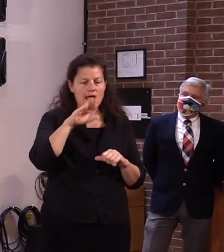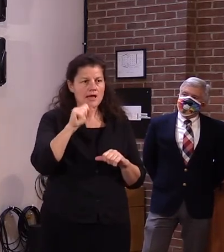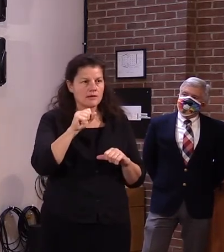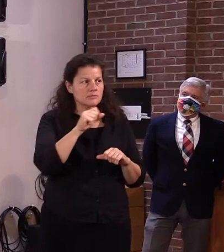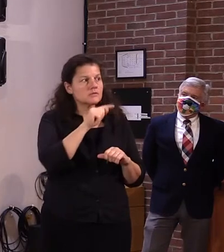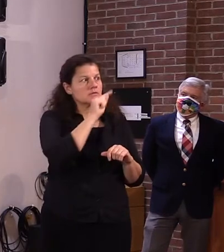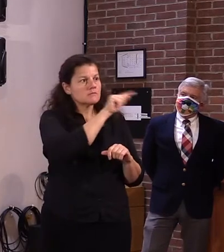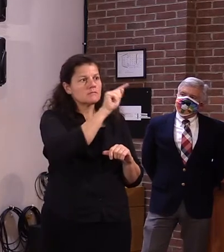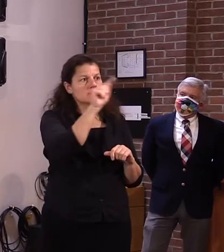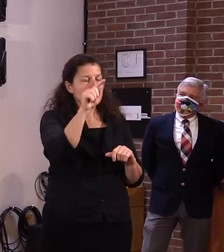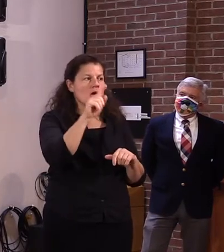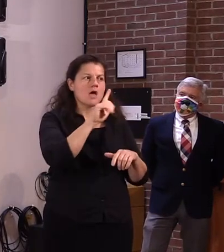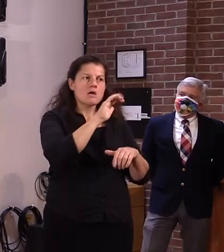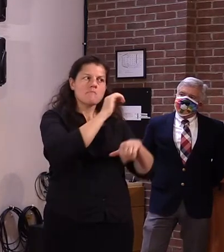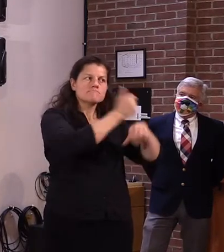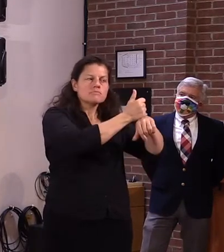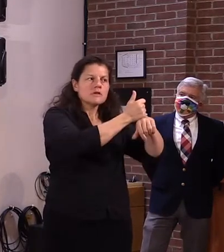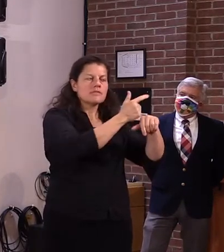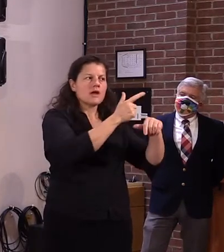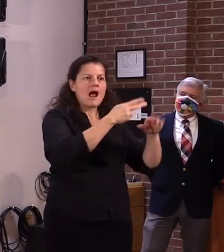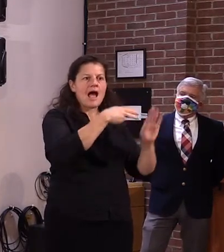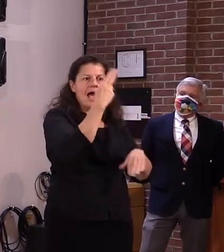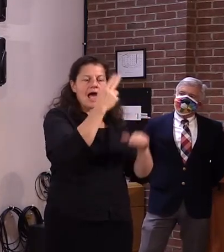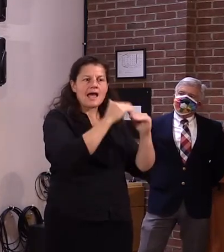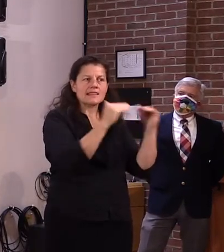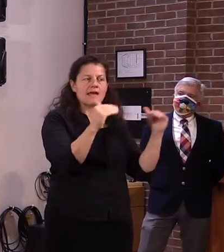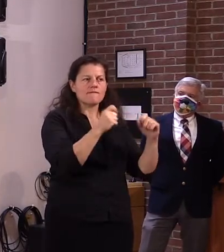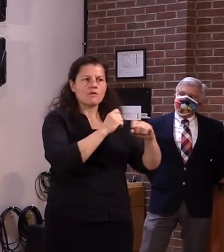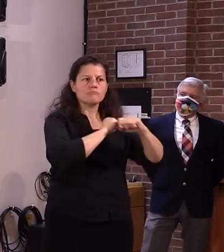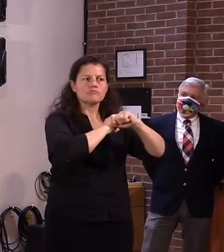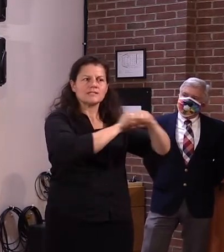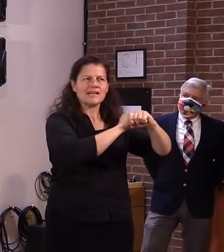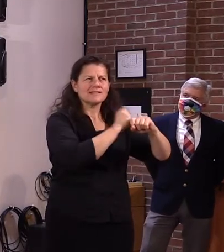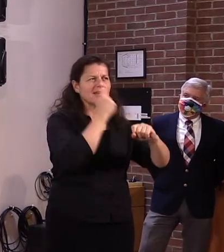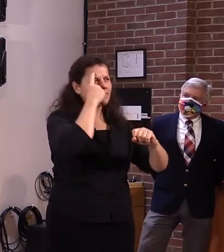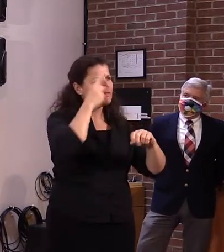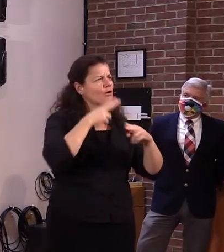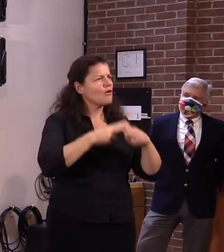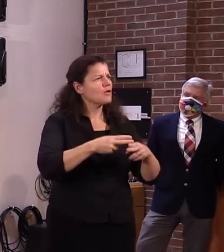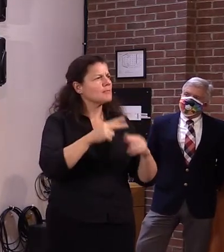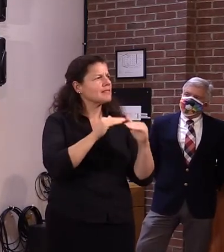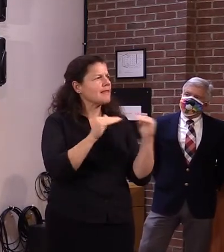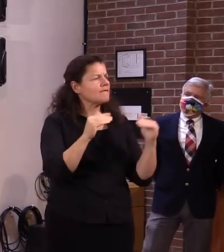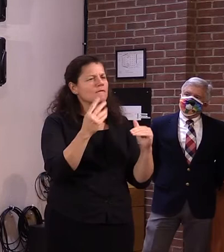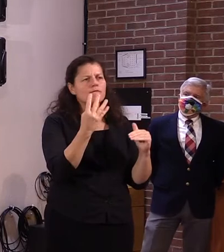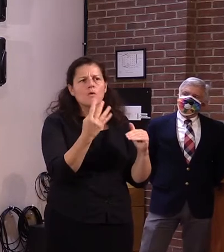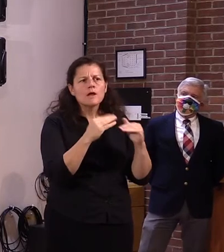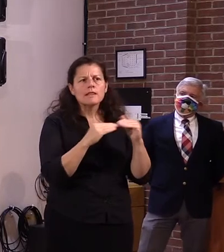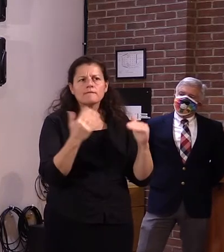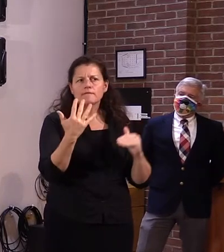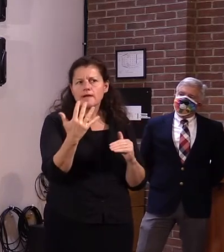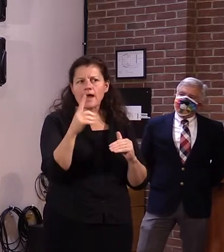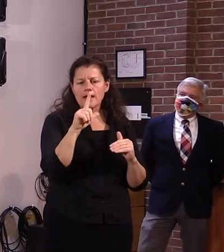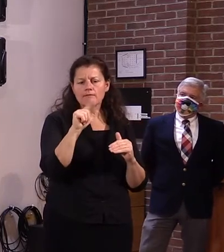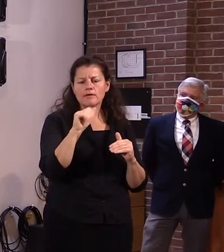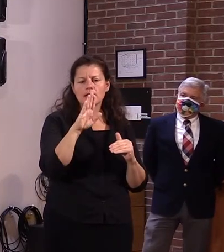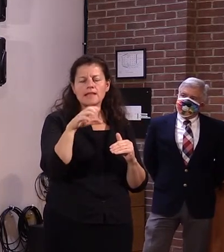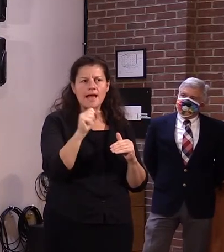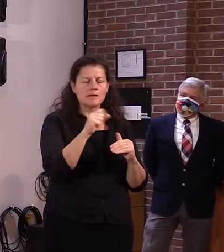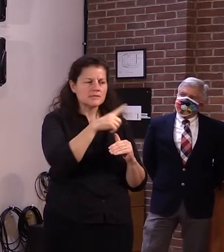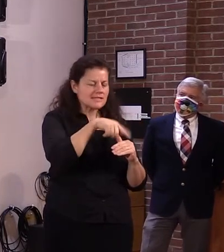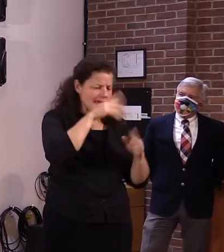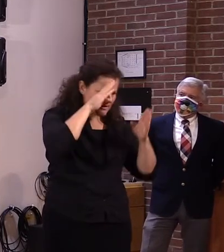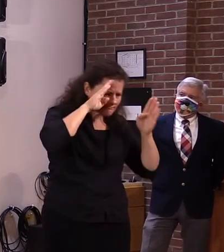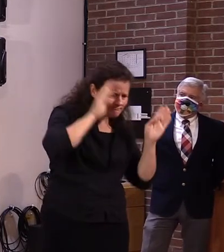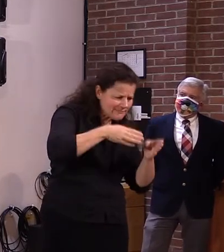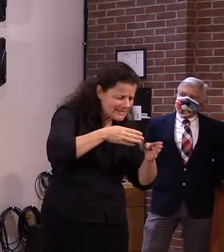high-level protected labs, if you will. I think they call them level 4 or level 5, dealing with pathogens